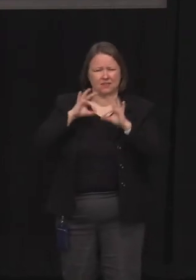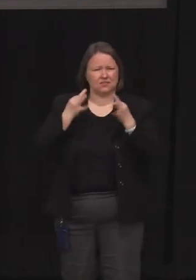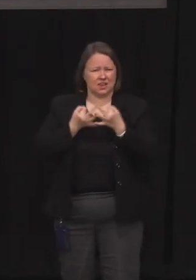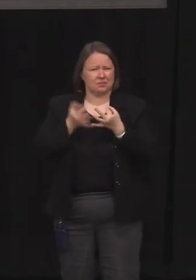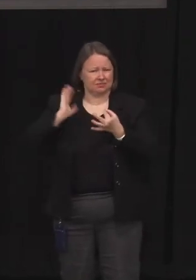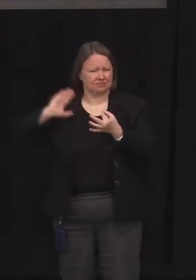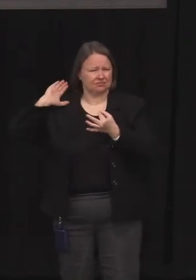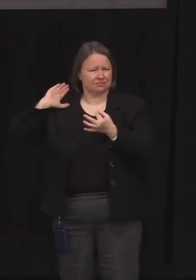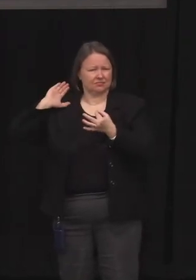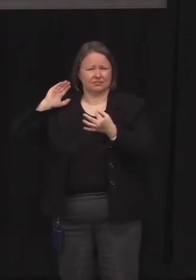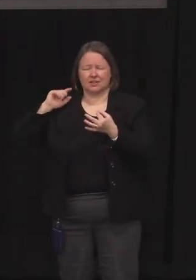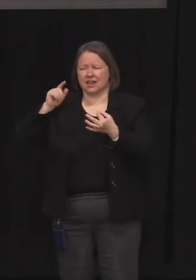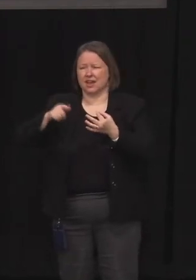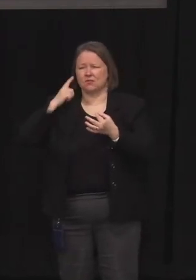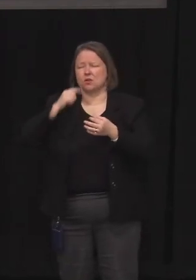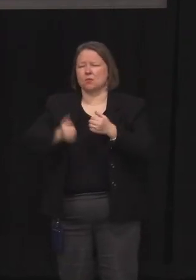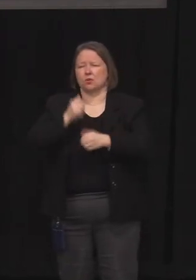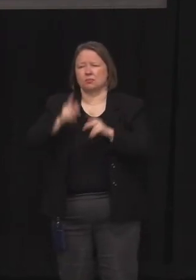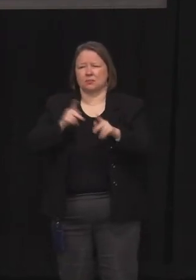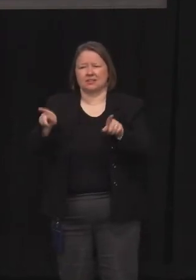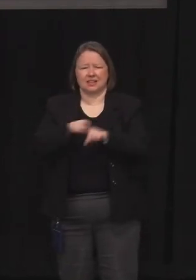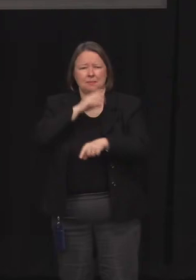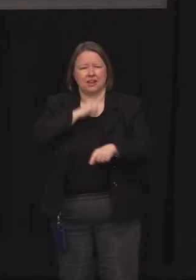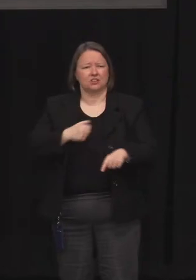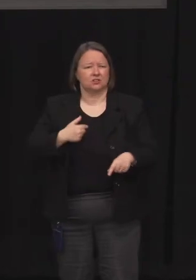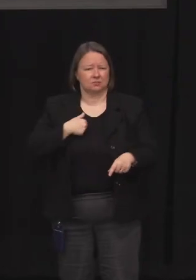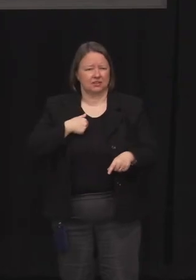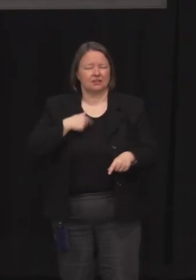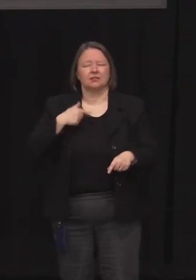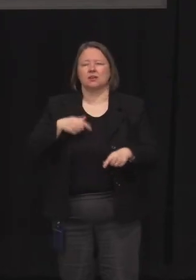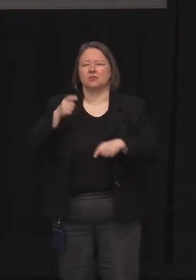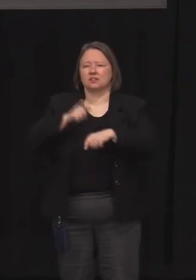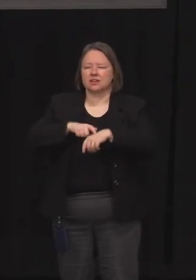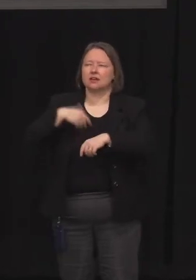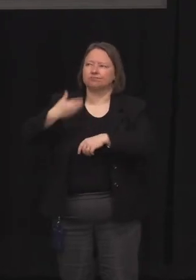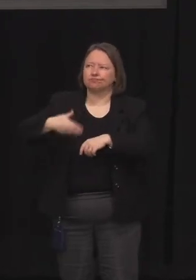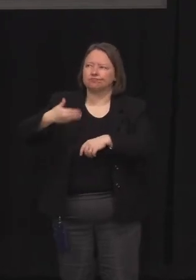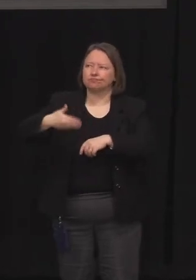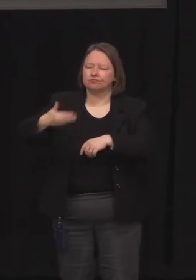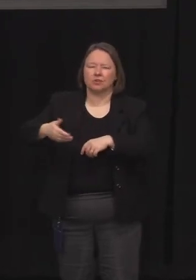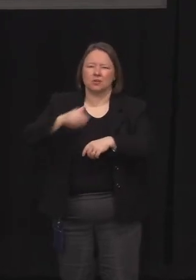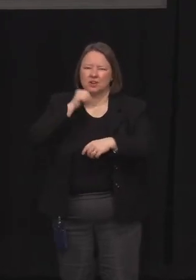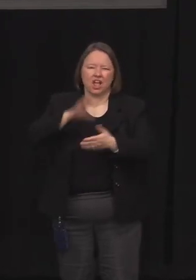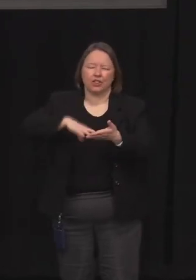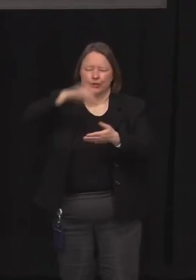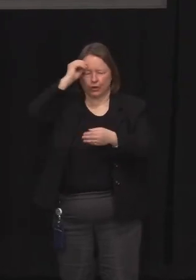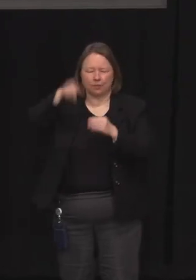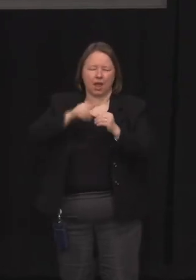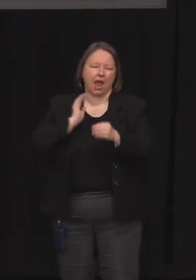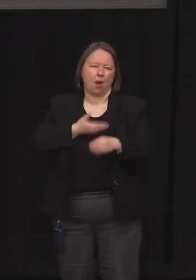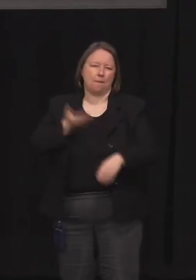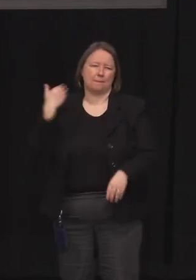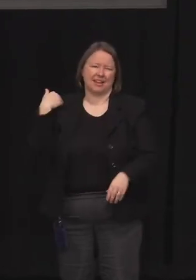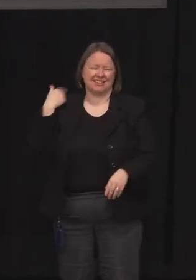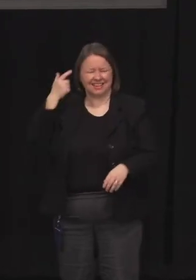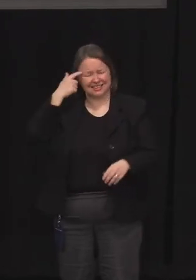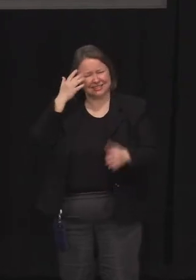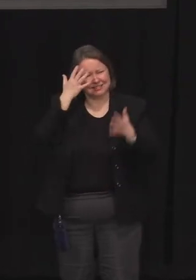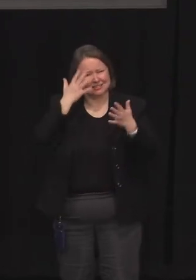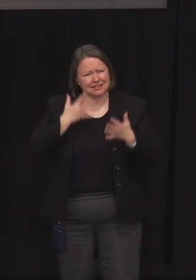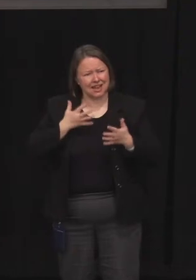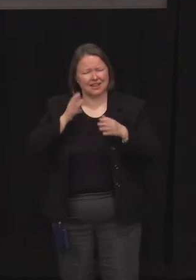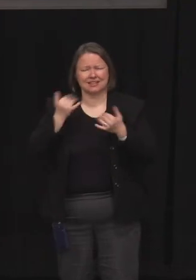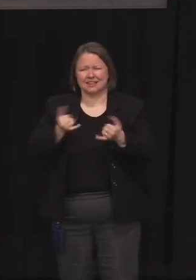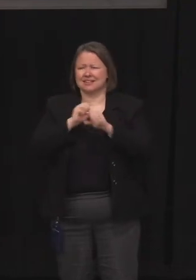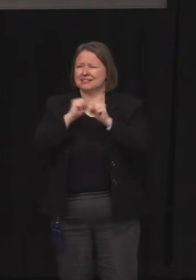time, and it would be for most people my age. Over time, we haven't learned much about our past, and I think that it is sad that